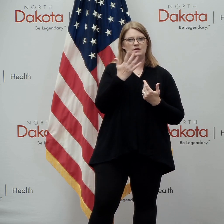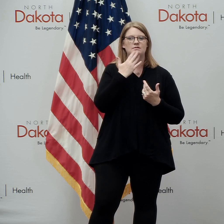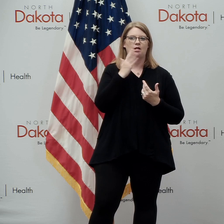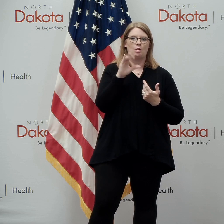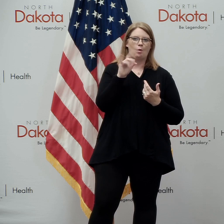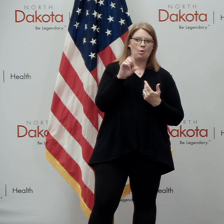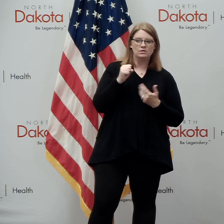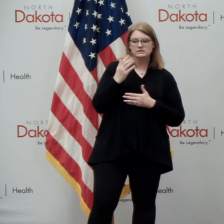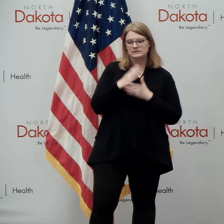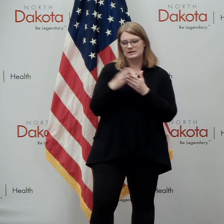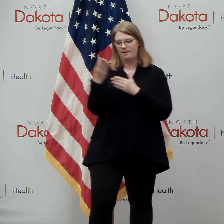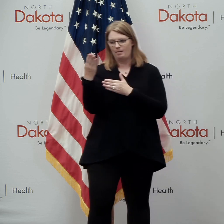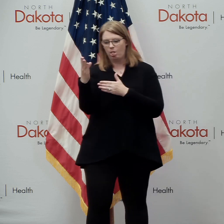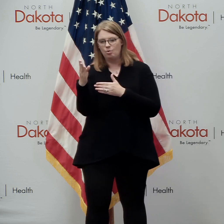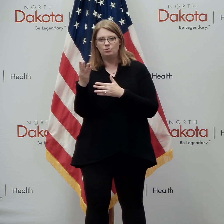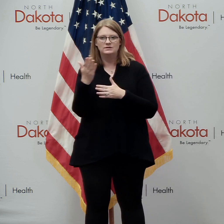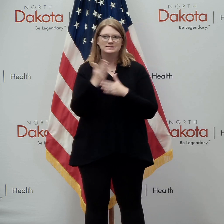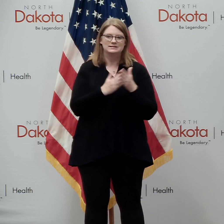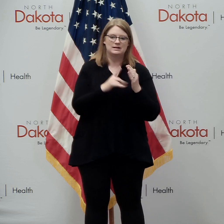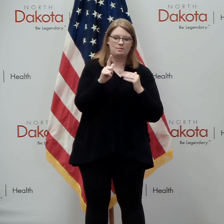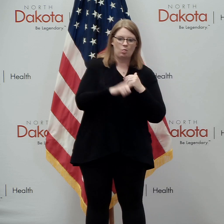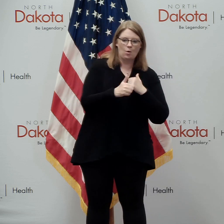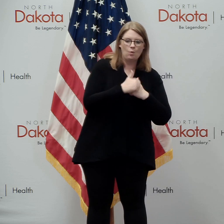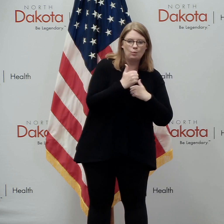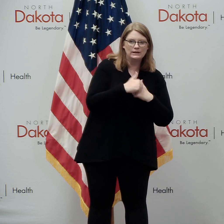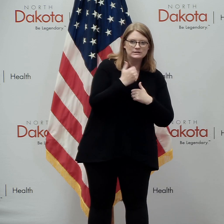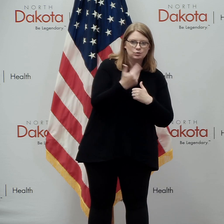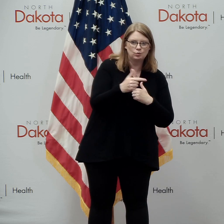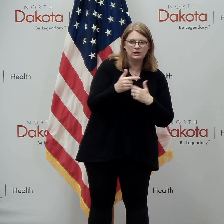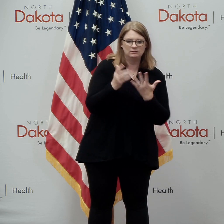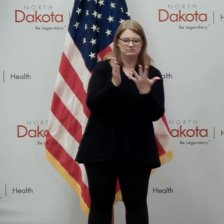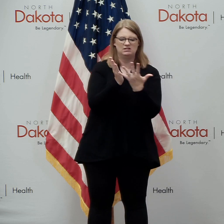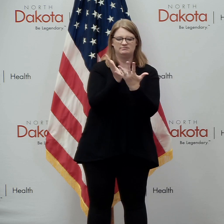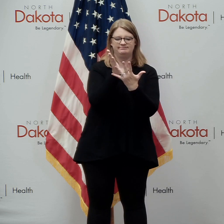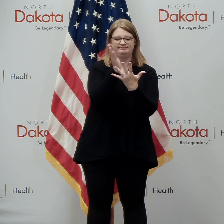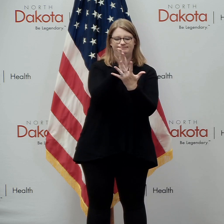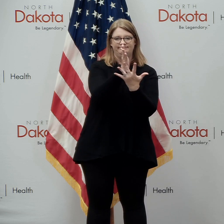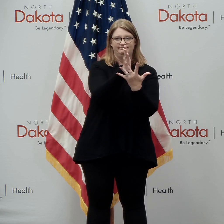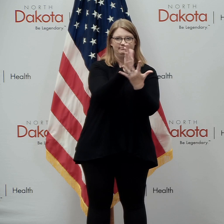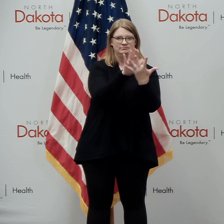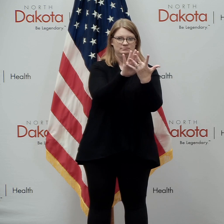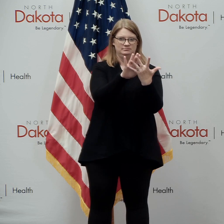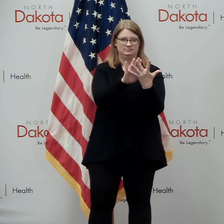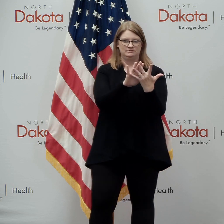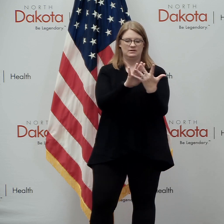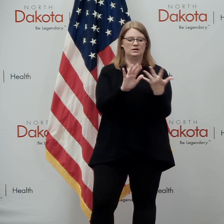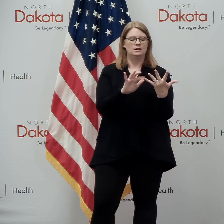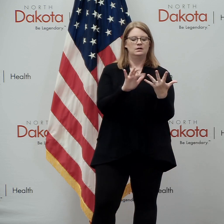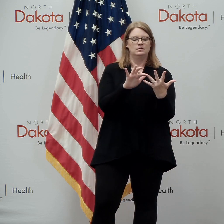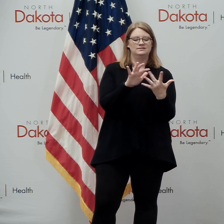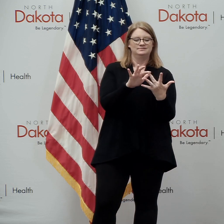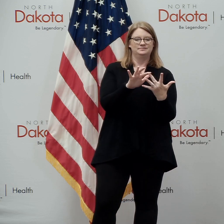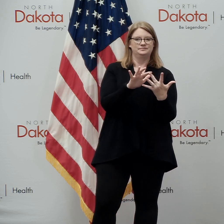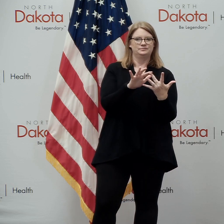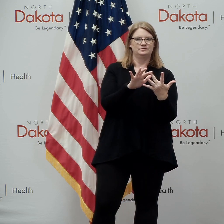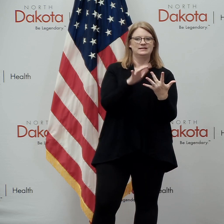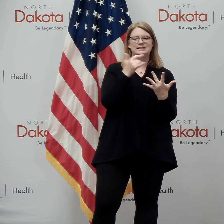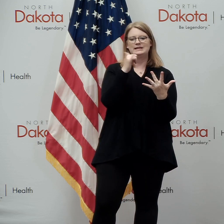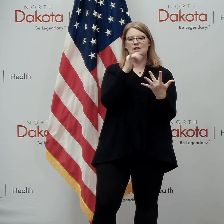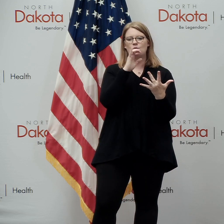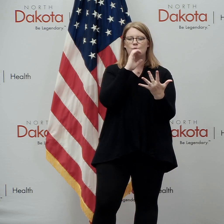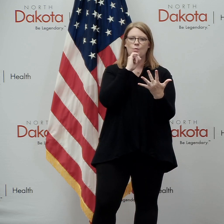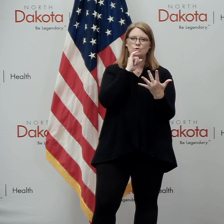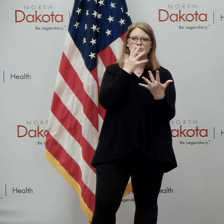blue, the new normal, some low risk green, and some moderate risk, which is in the yellow or orangish color on